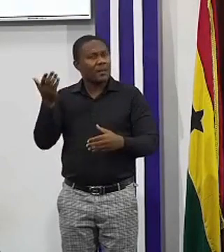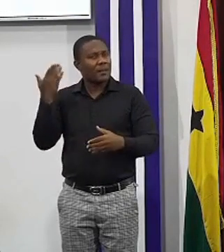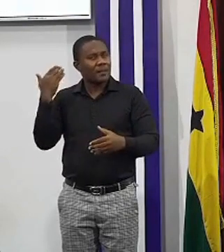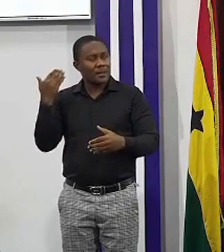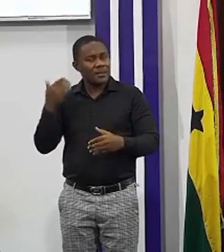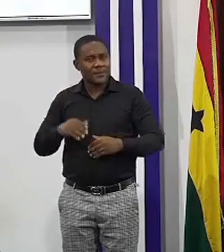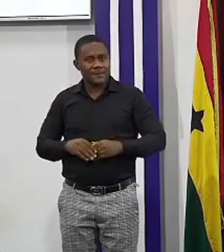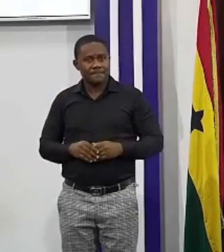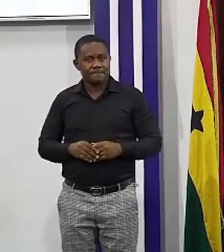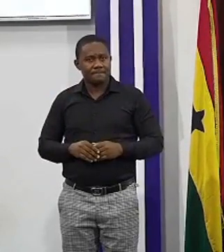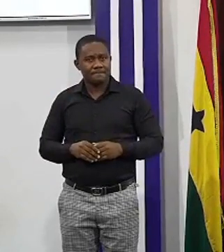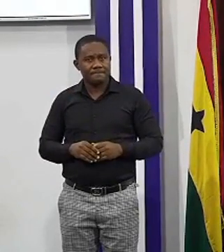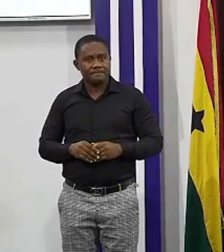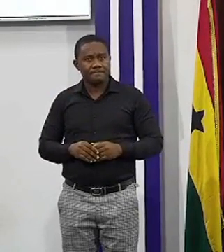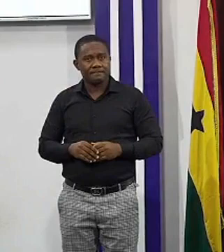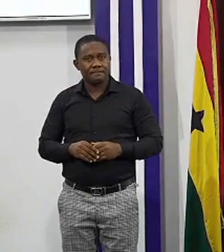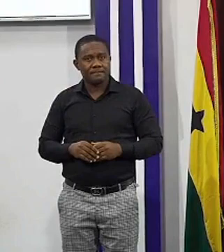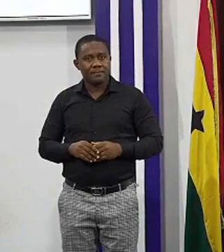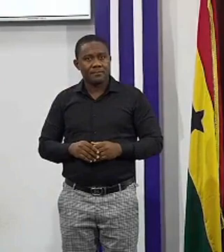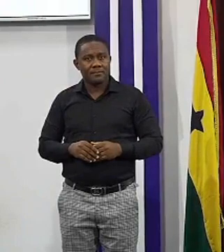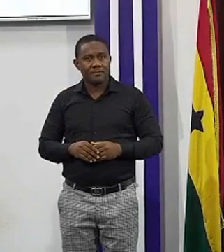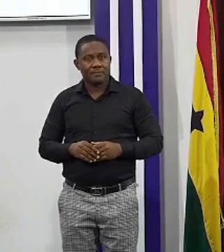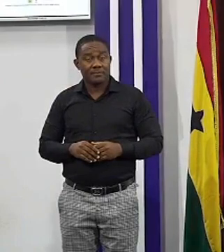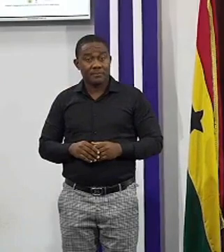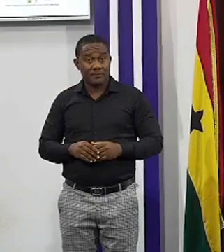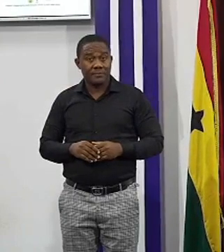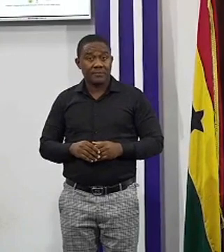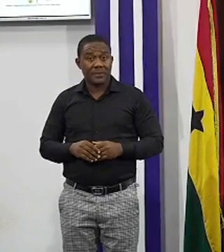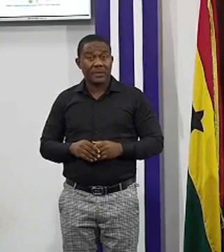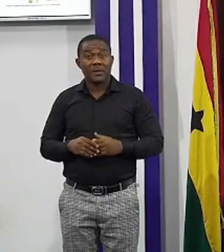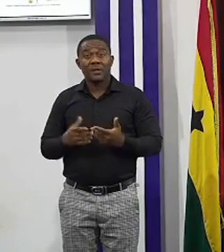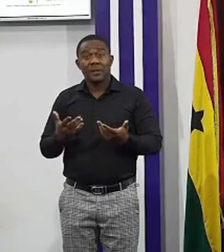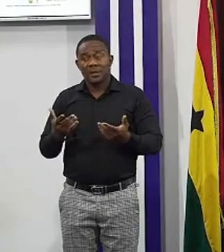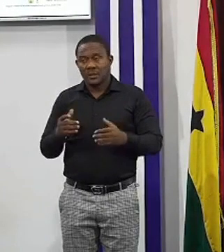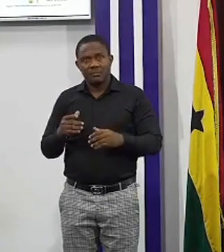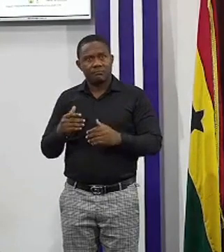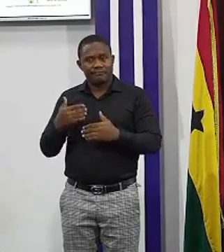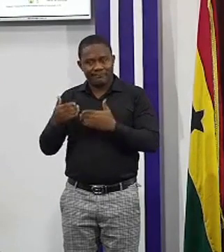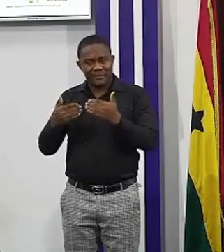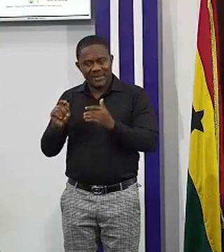night, and in one case, as has been amended.